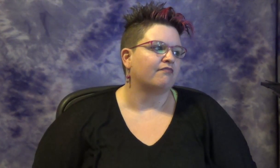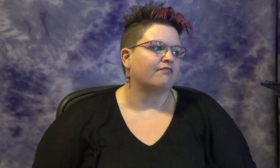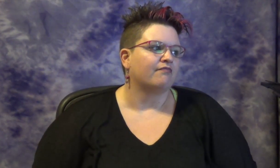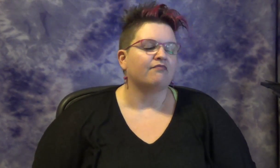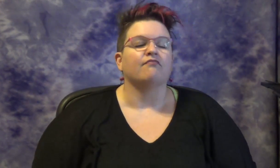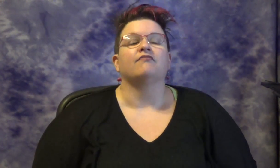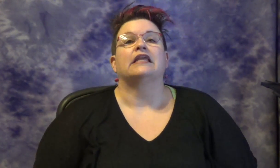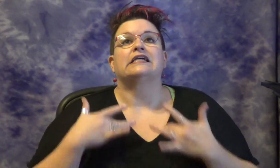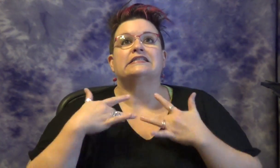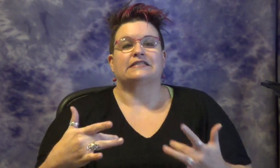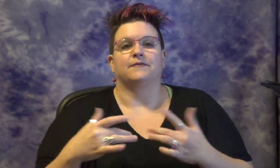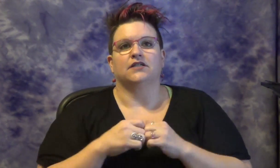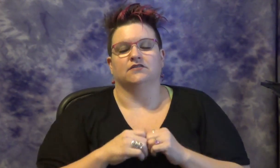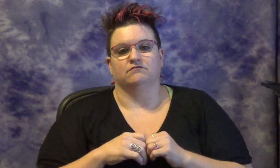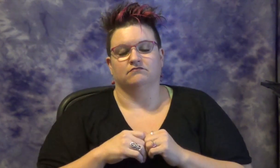Now,